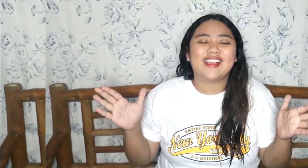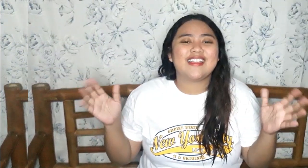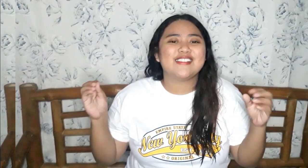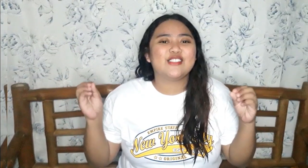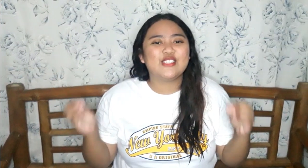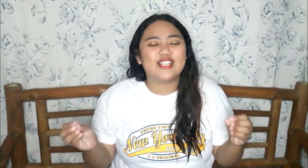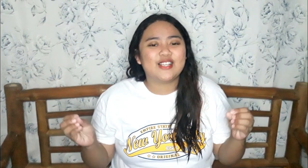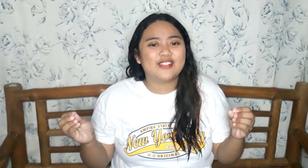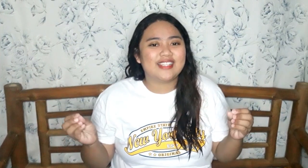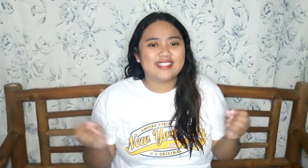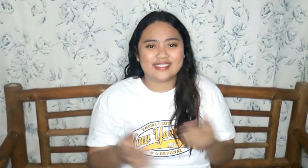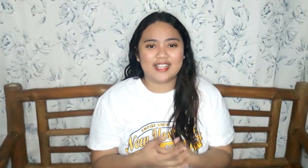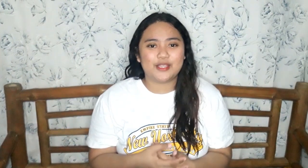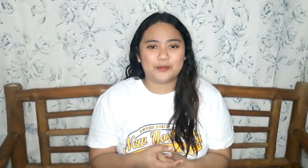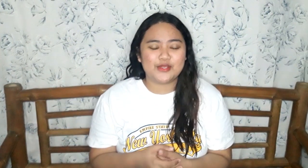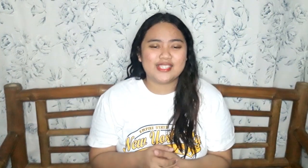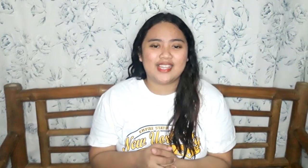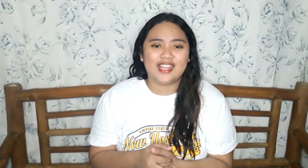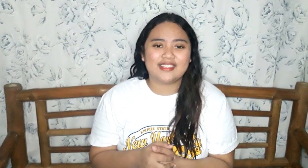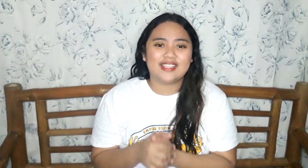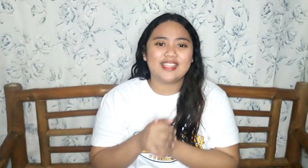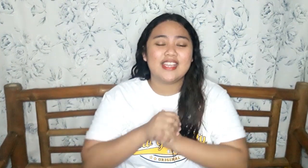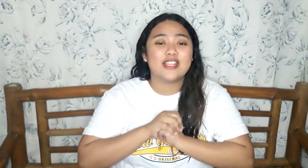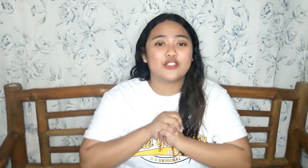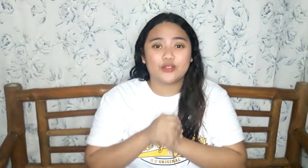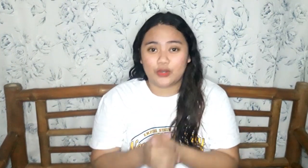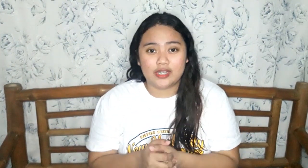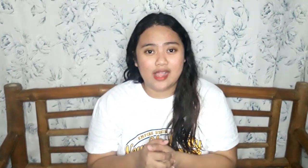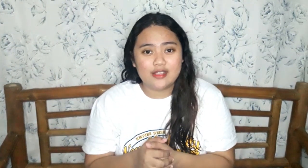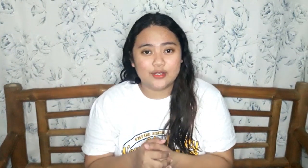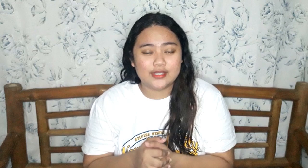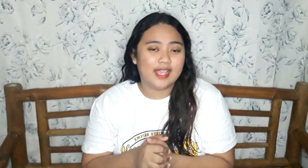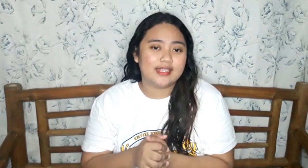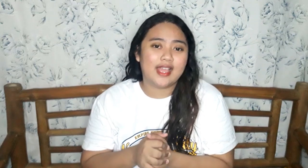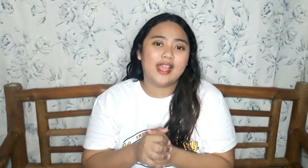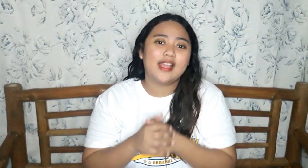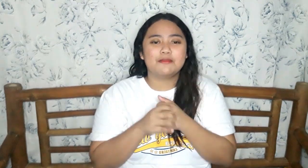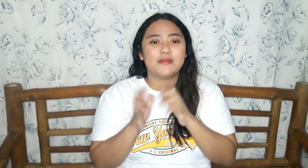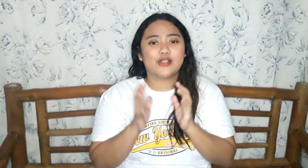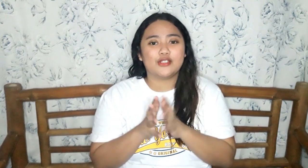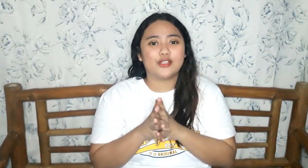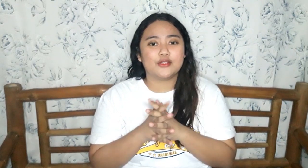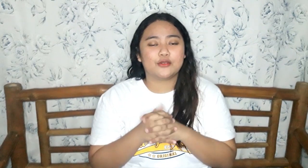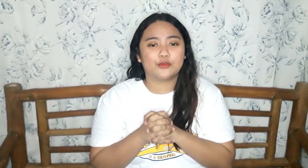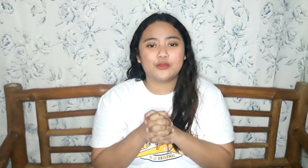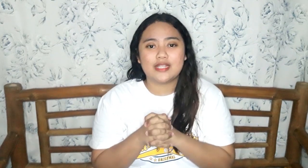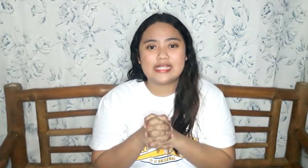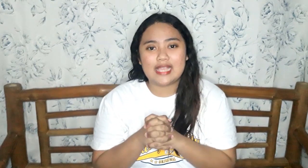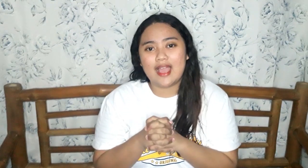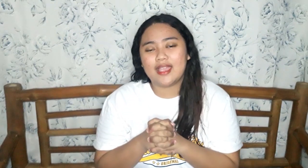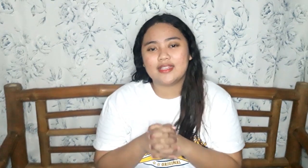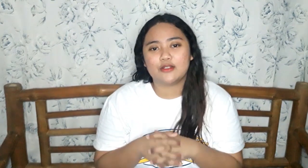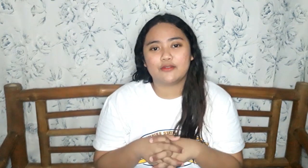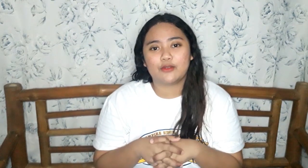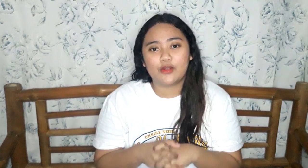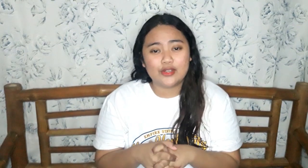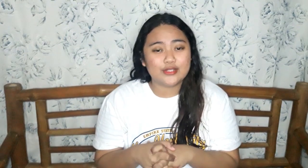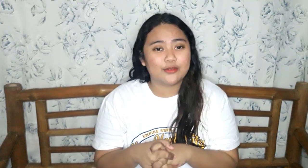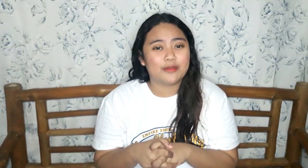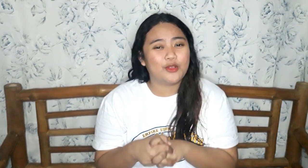Guys, doon na lang ulit nagtatapos ang ating tutorial. So, sana meron kayong natutunan sa akin. And of course, kung bago pa